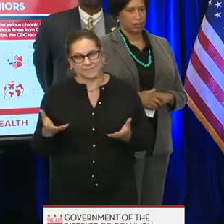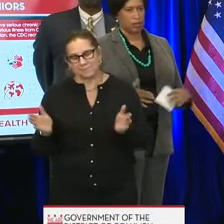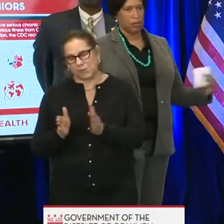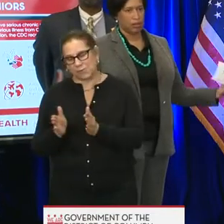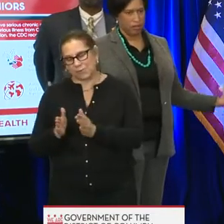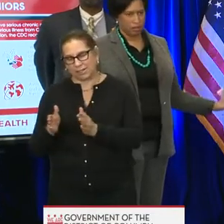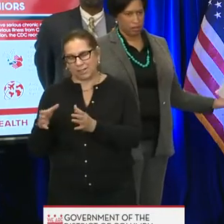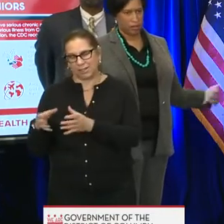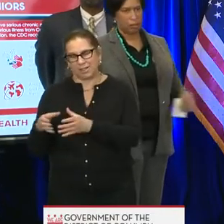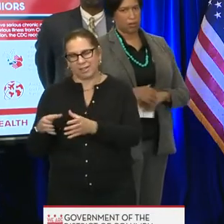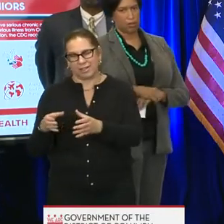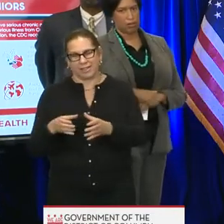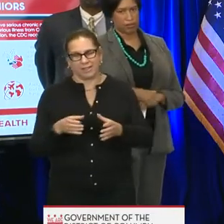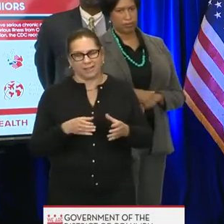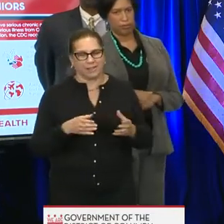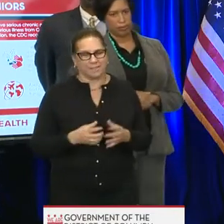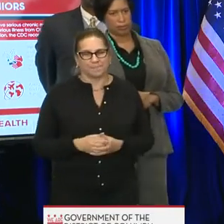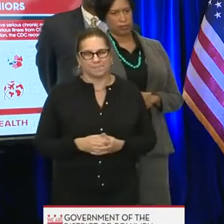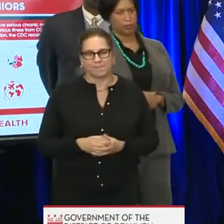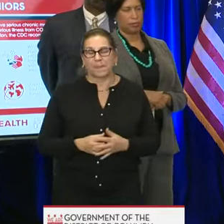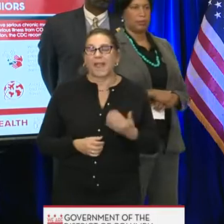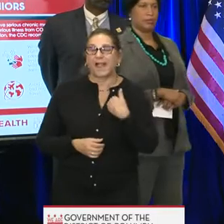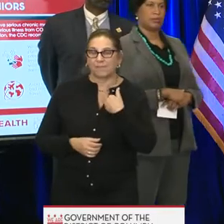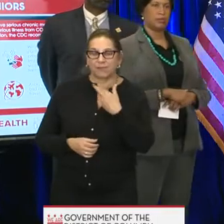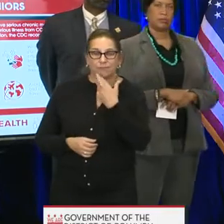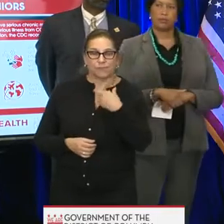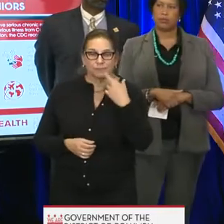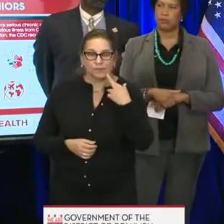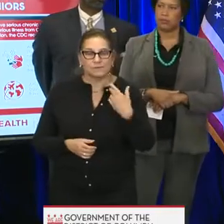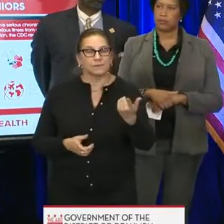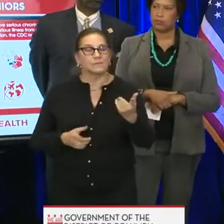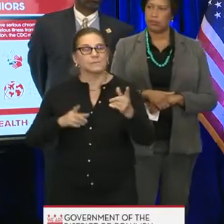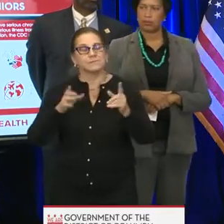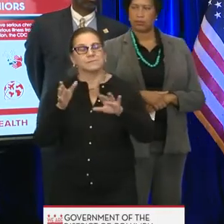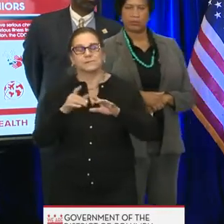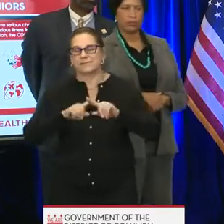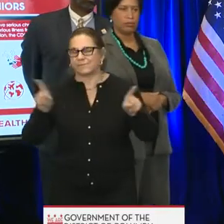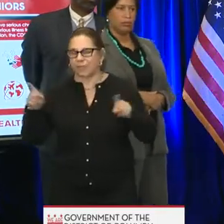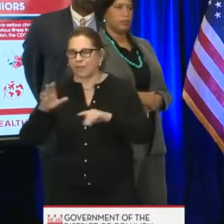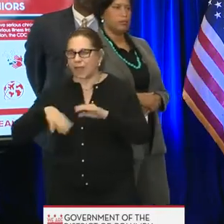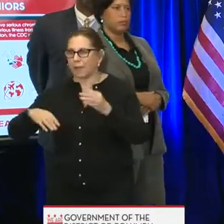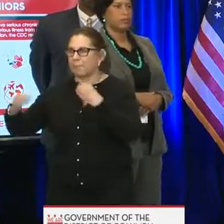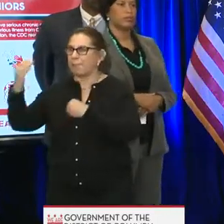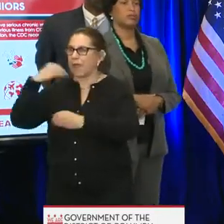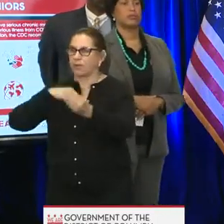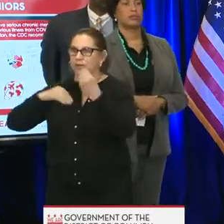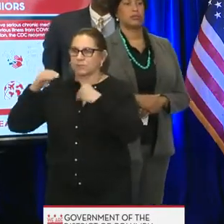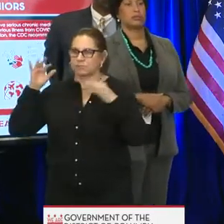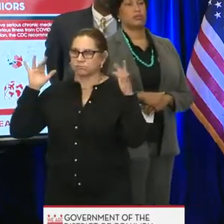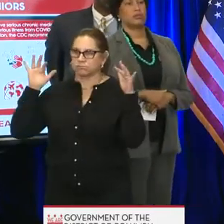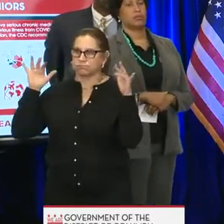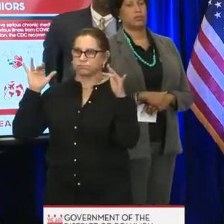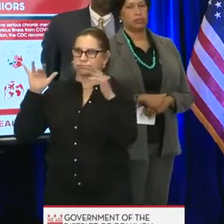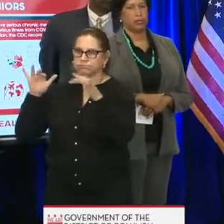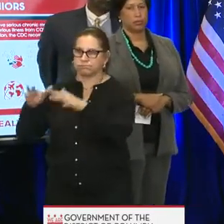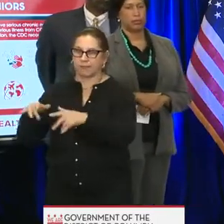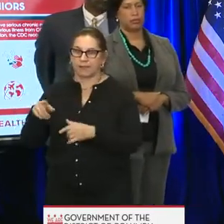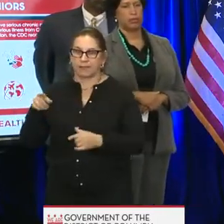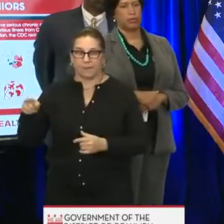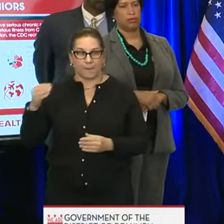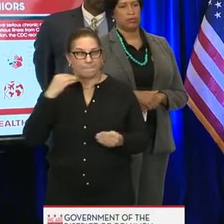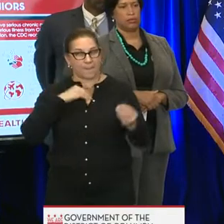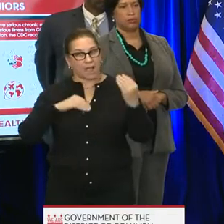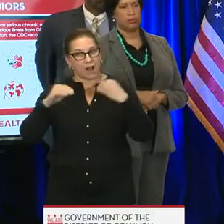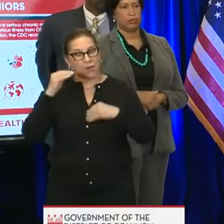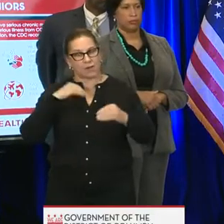have banquet halls attached to them. We have given them guidance that the banquet hall part of their venue should not